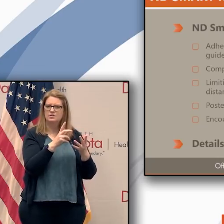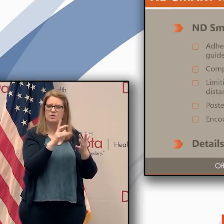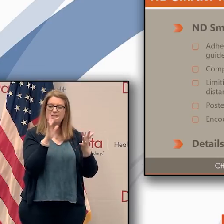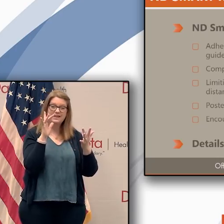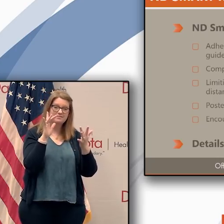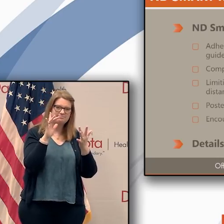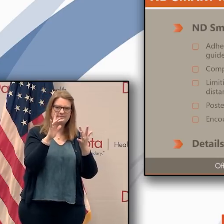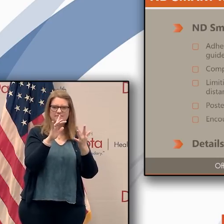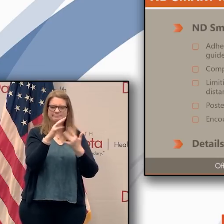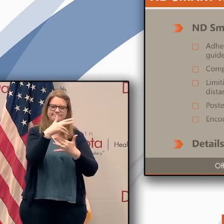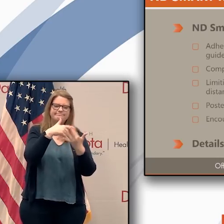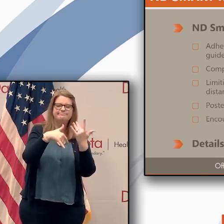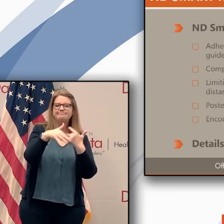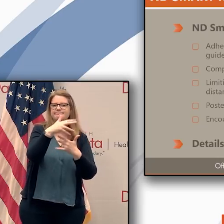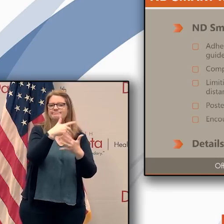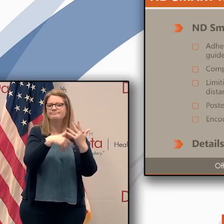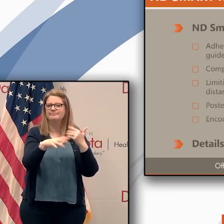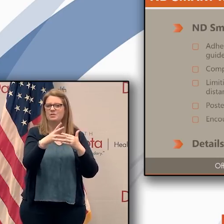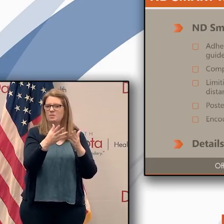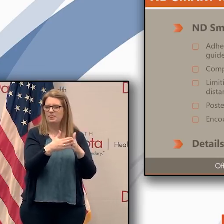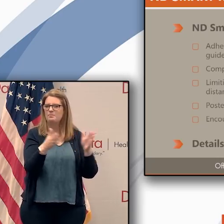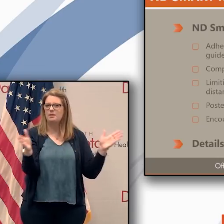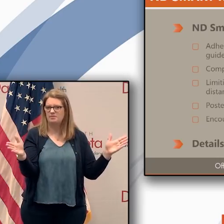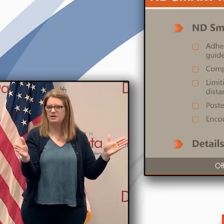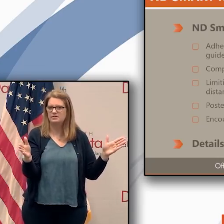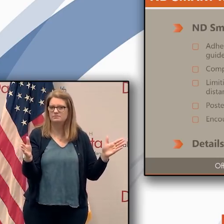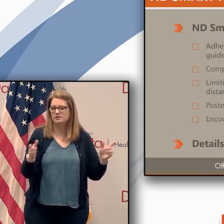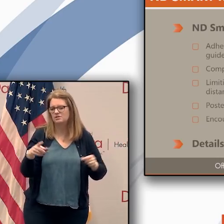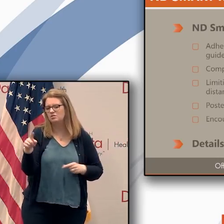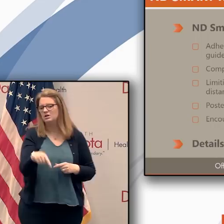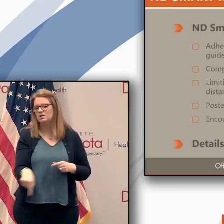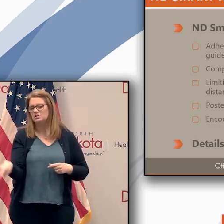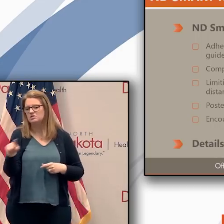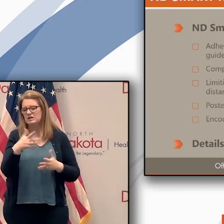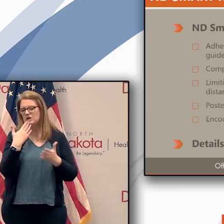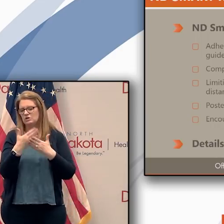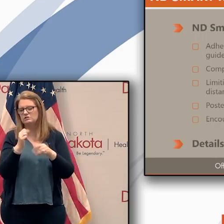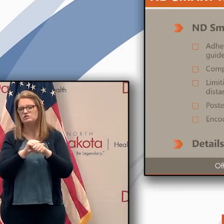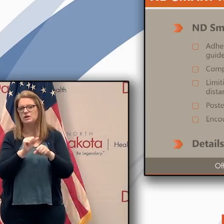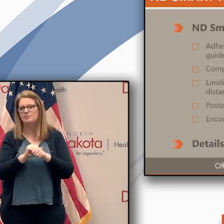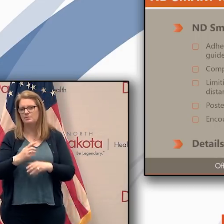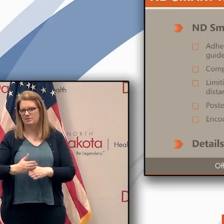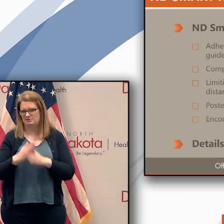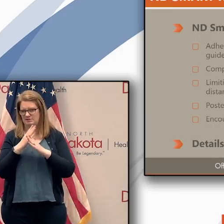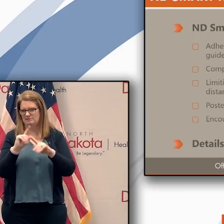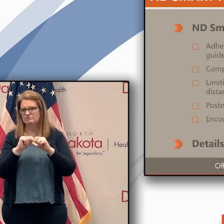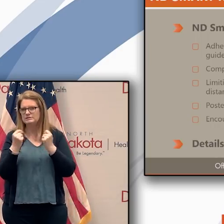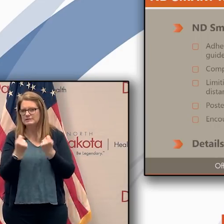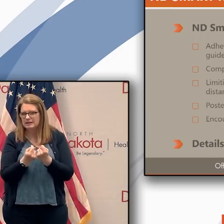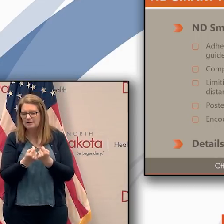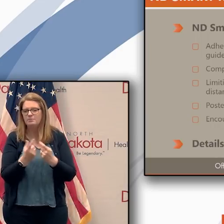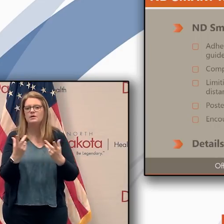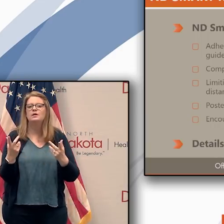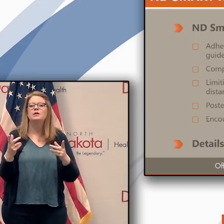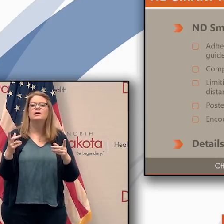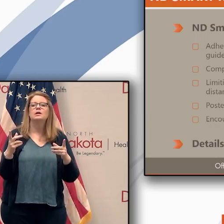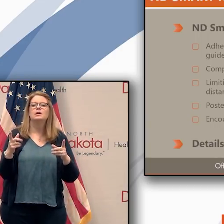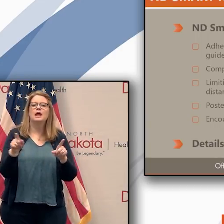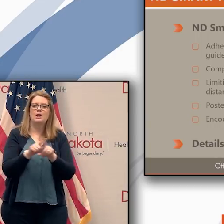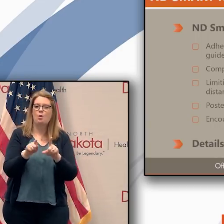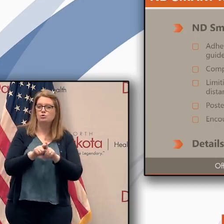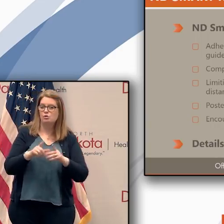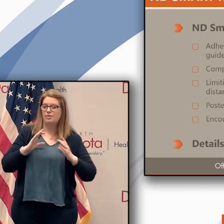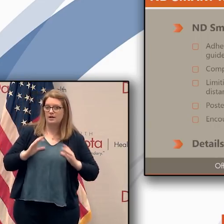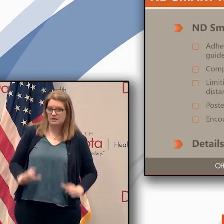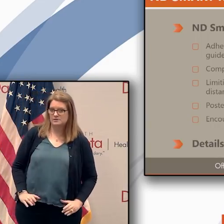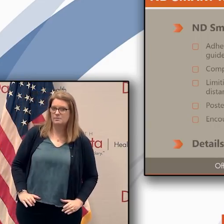done a great job through their own choice of protecting their own team members and their own team members and their